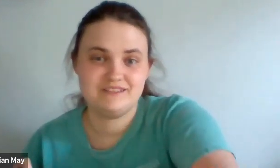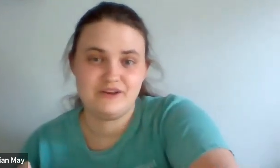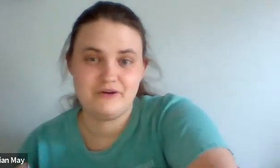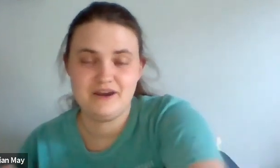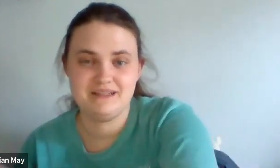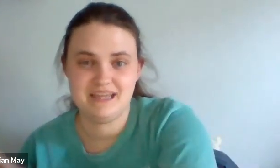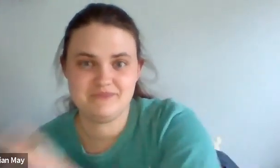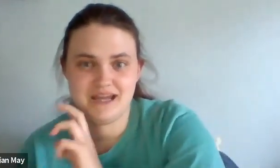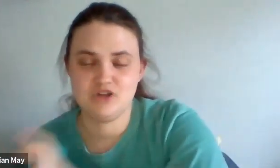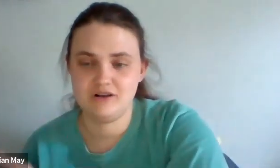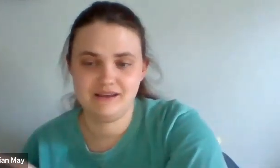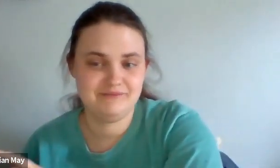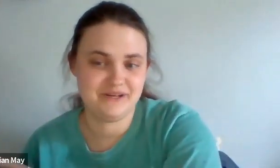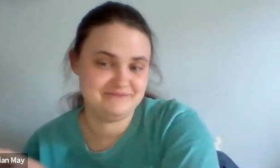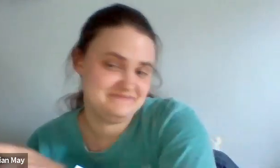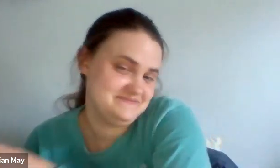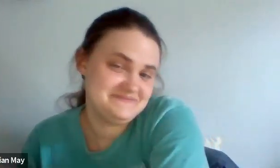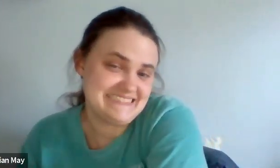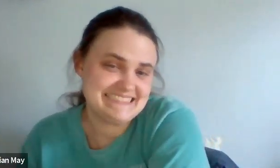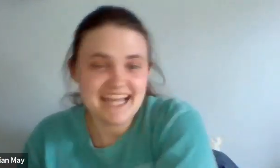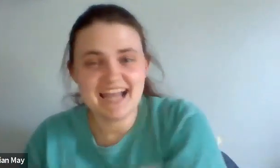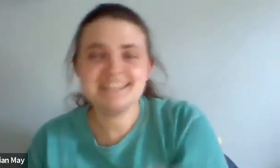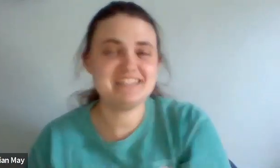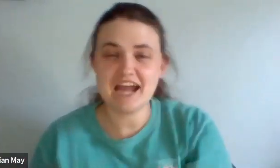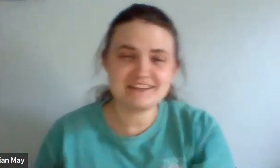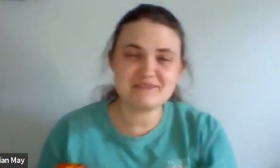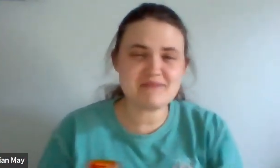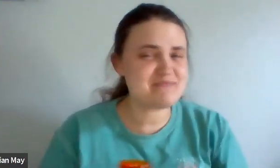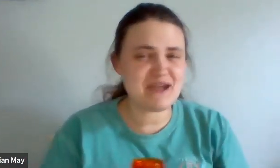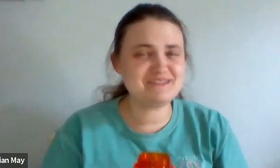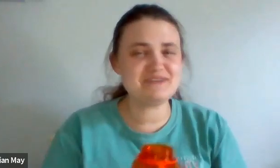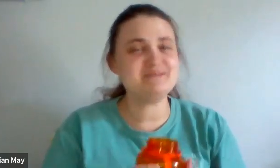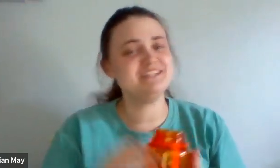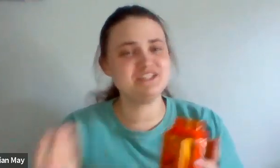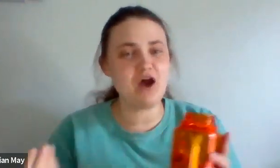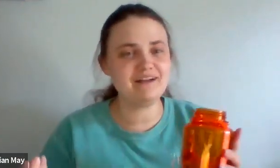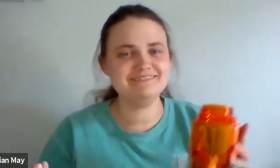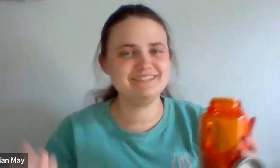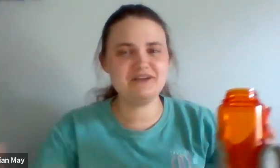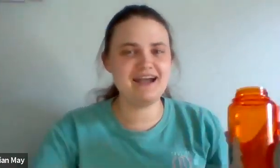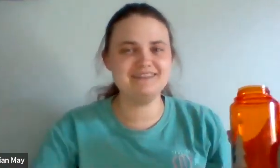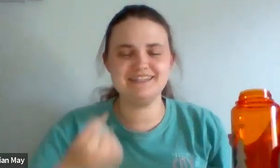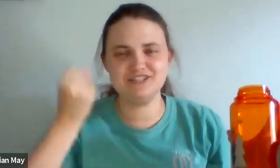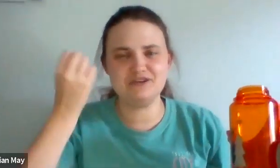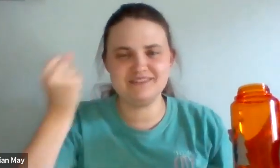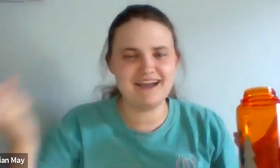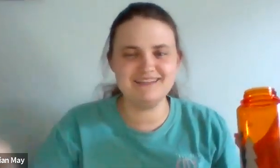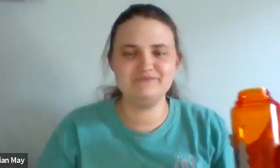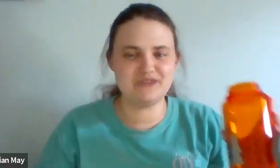so I know I take up the time talking, but I guess that's technically what I'm getting paid to do, is to just talk to you guys and show you signs.